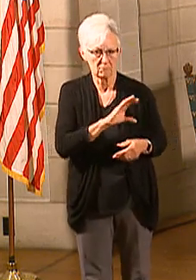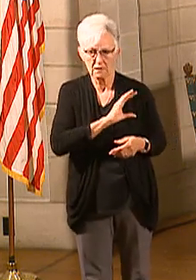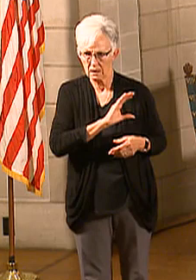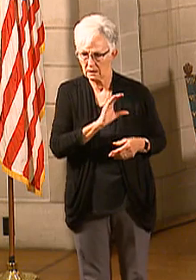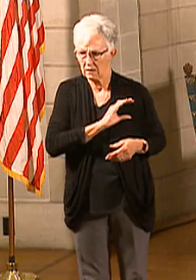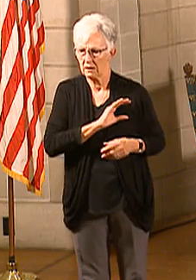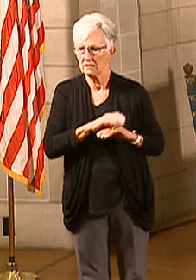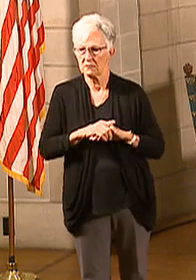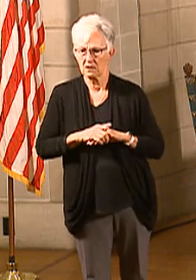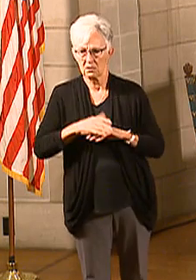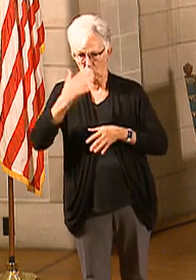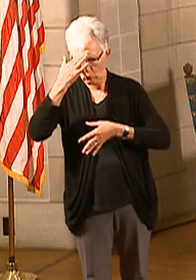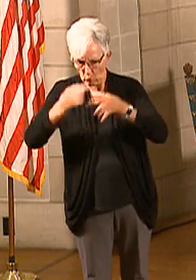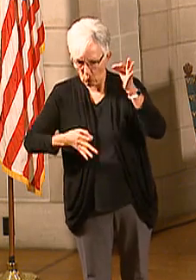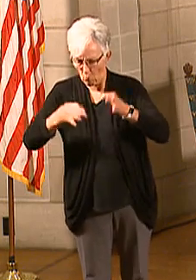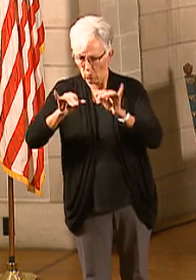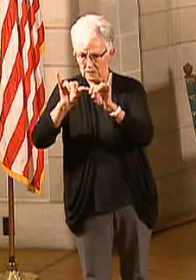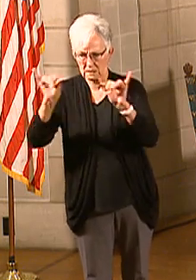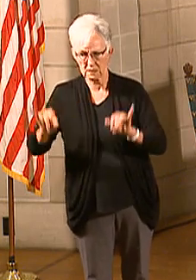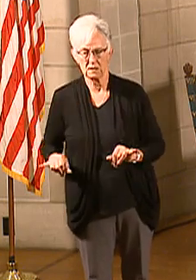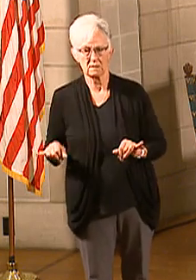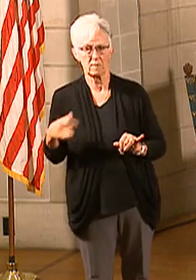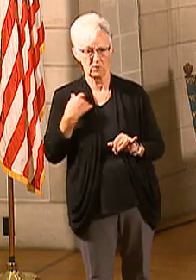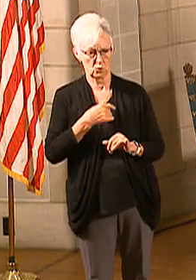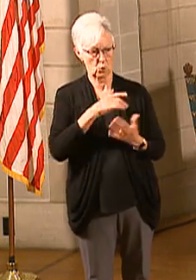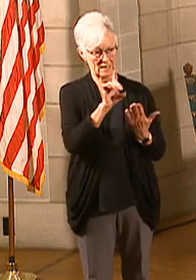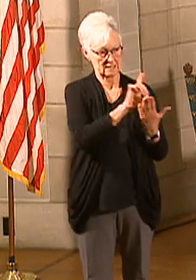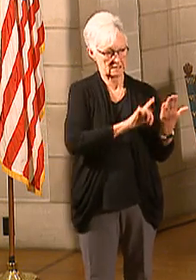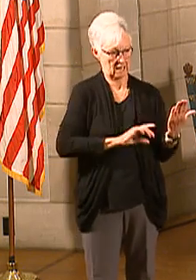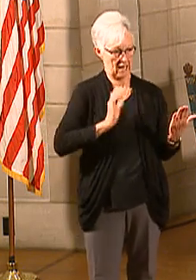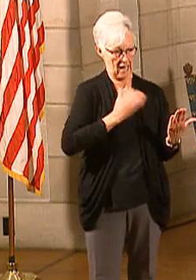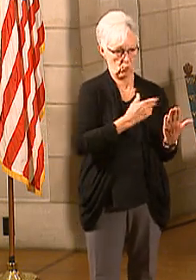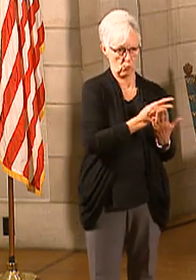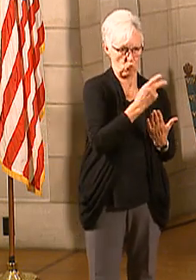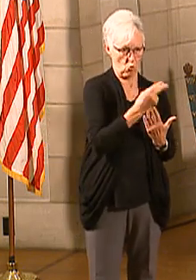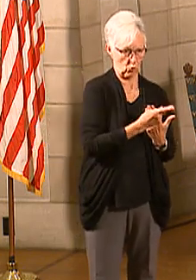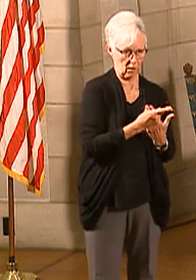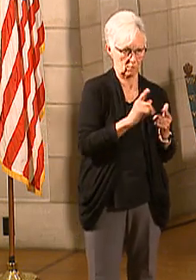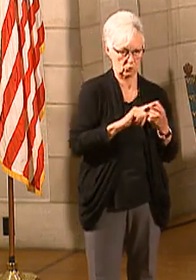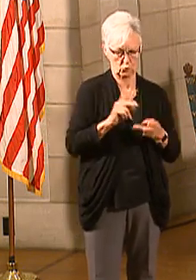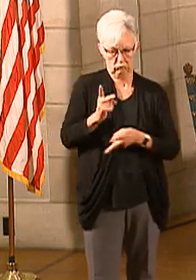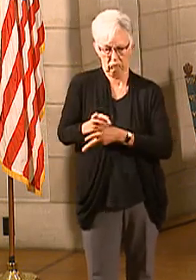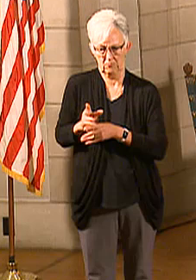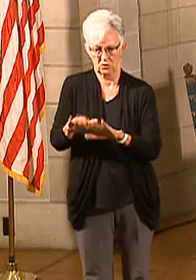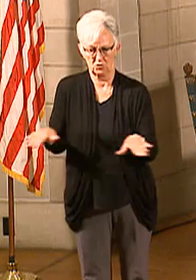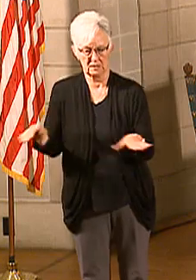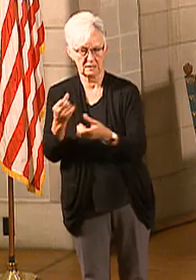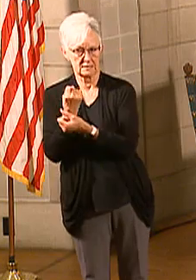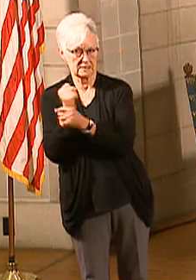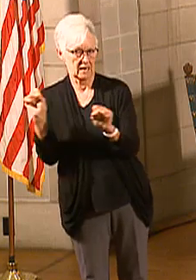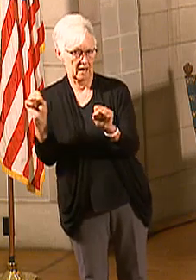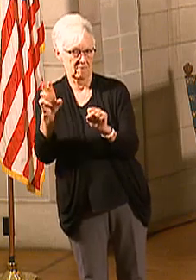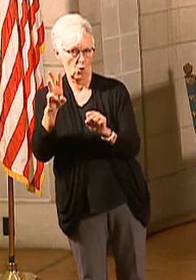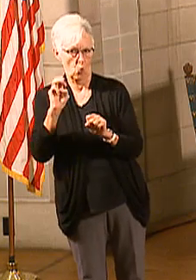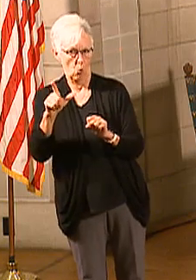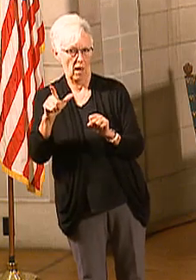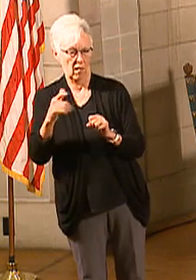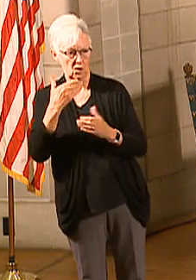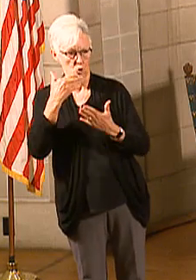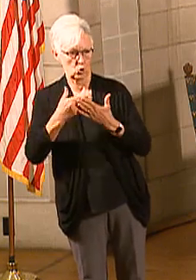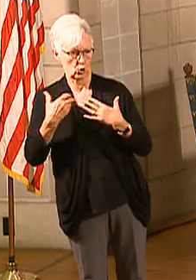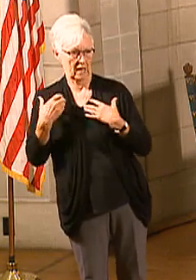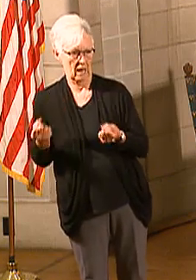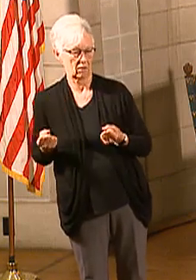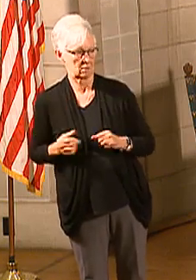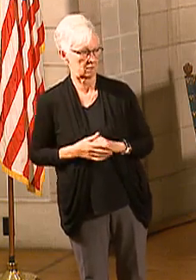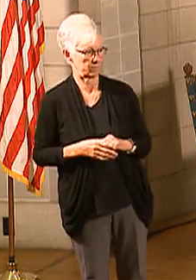coordinated design around what's right for kids and families, and how do we keep them safe, well, and healthy in the communities where they live. You also want to mention we got an award